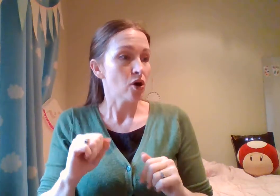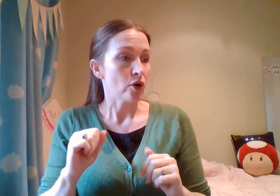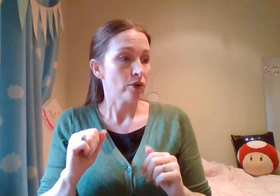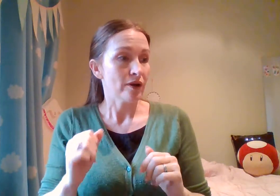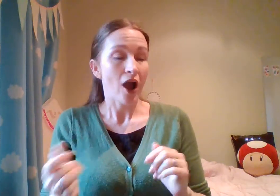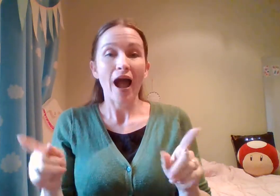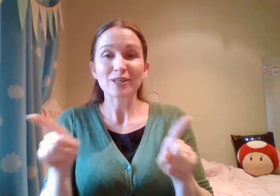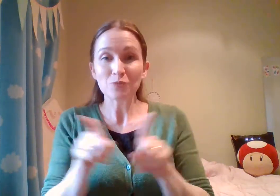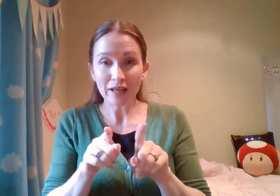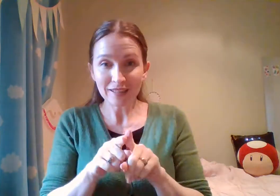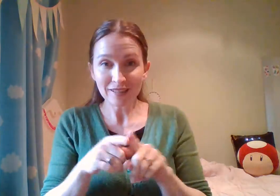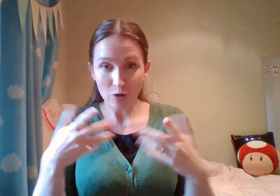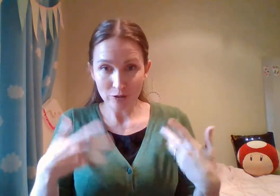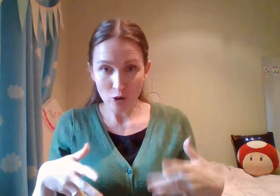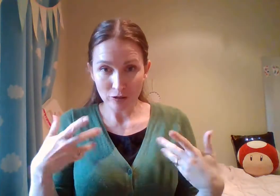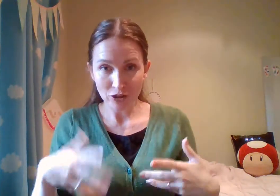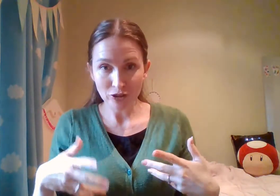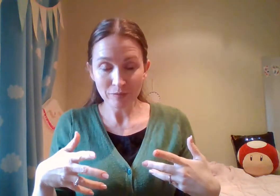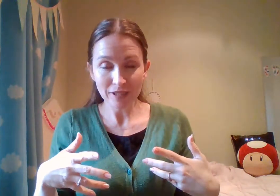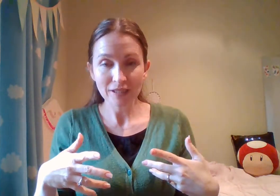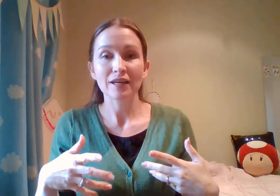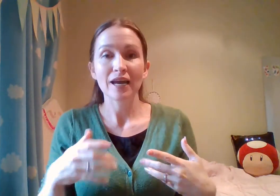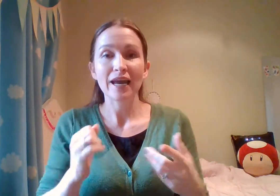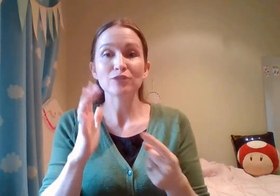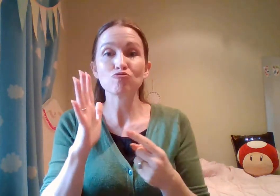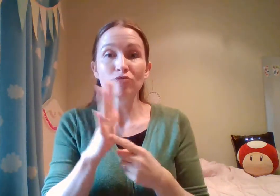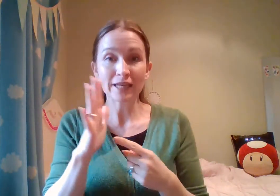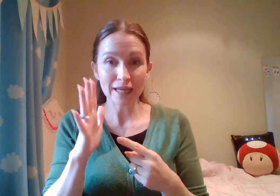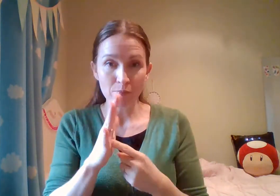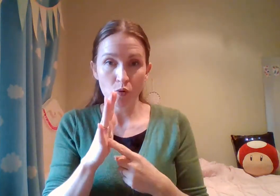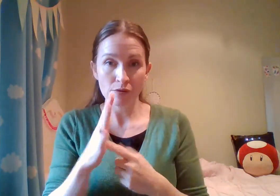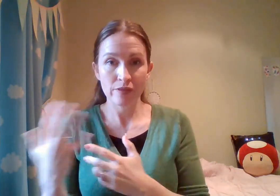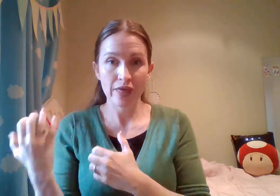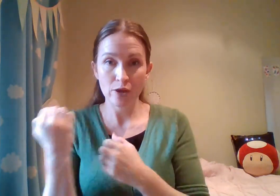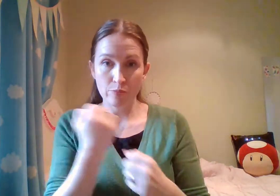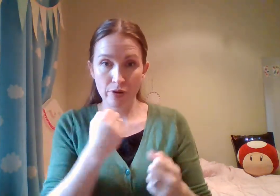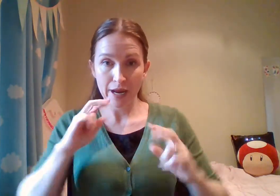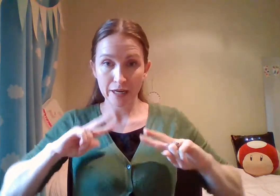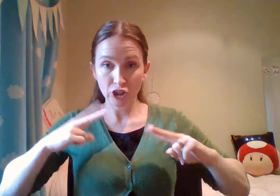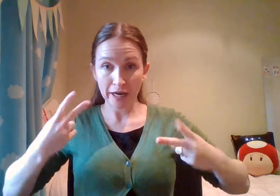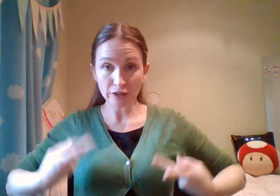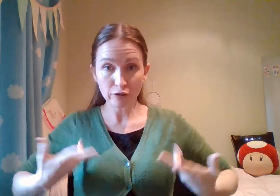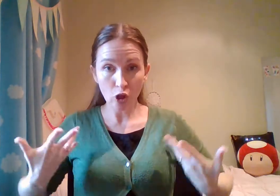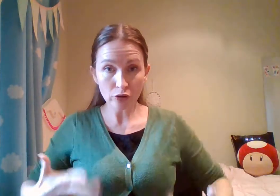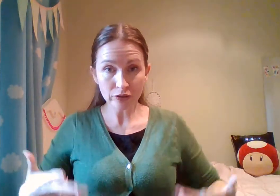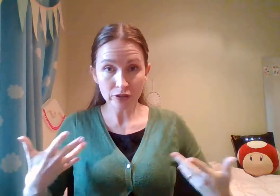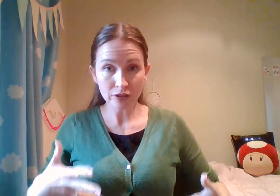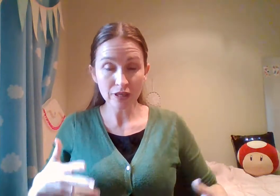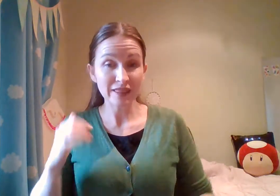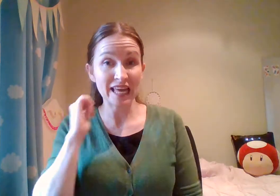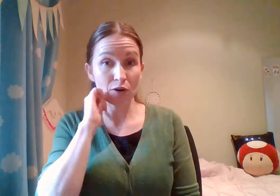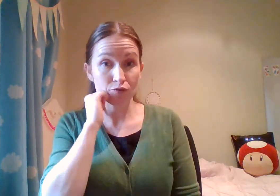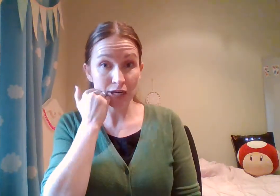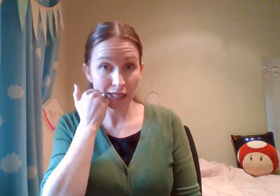So, as well as those costumes, it's really important that you bring a change of clothes that are really